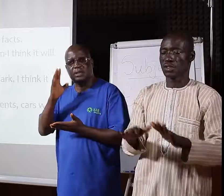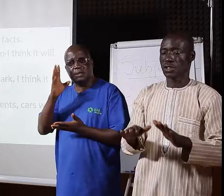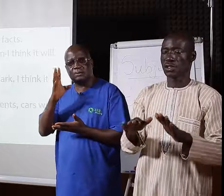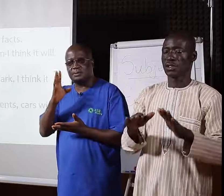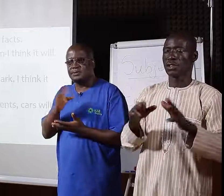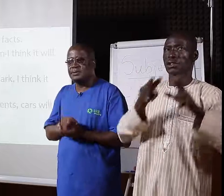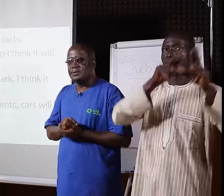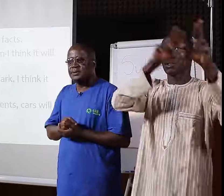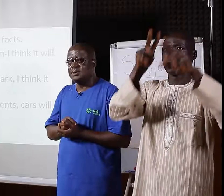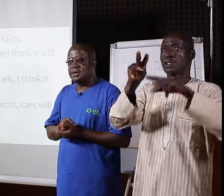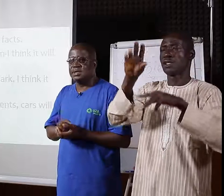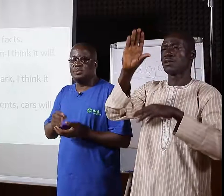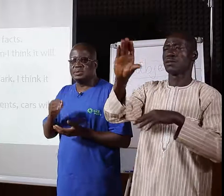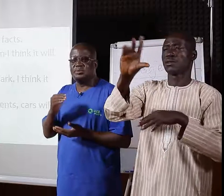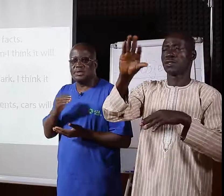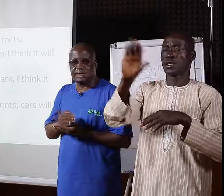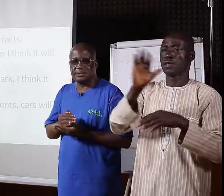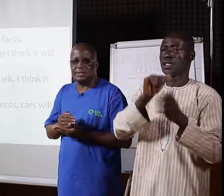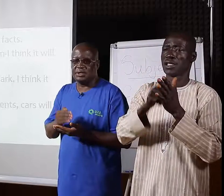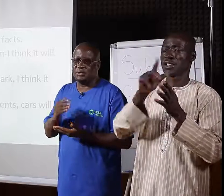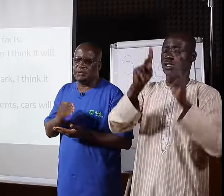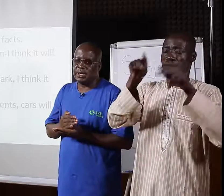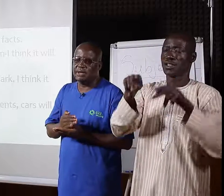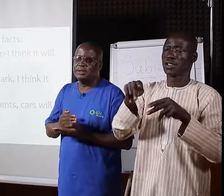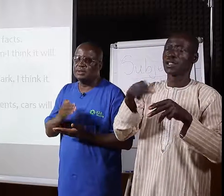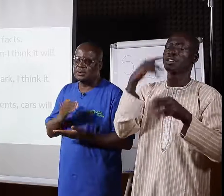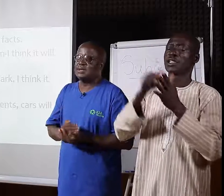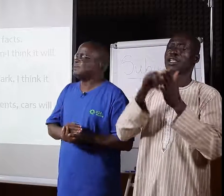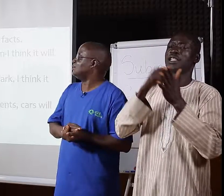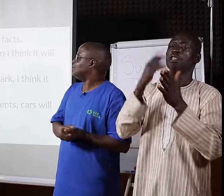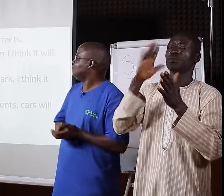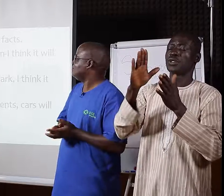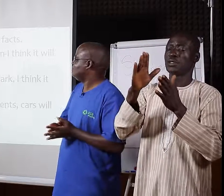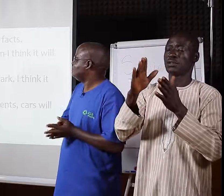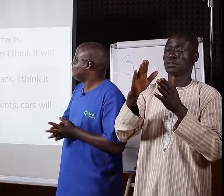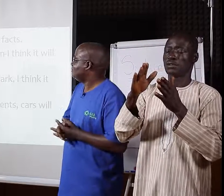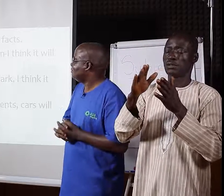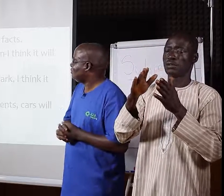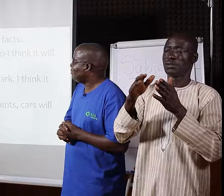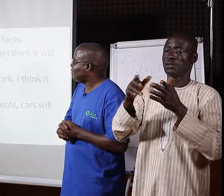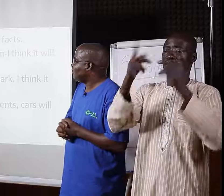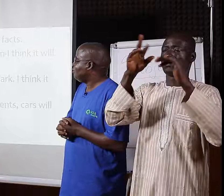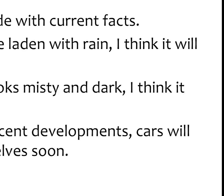observation of the clouds, and the person predicts that it will rain tonight.